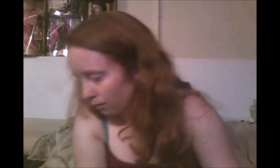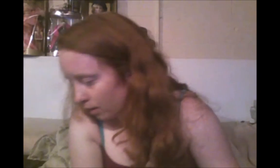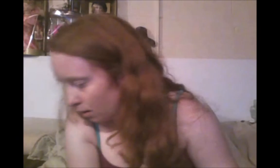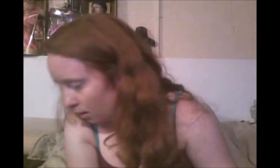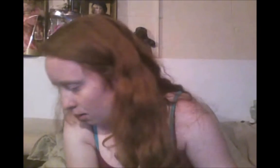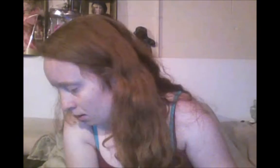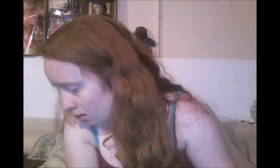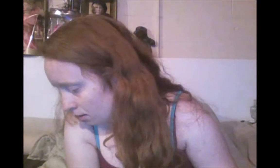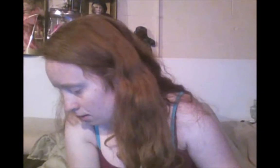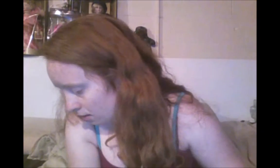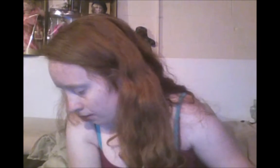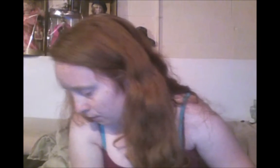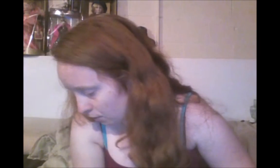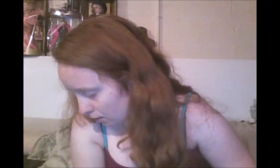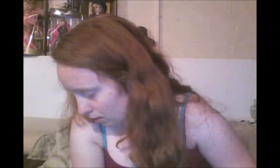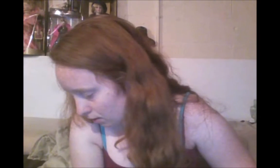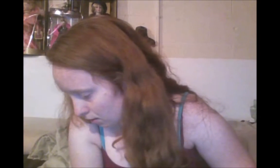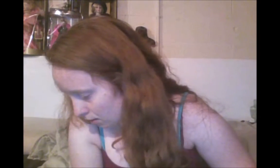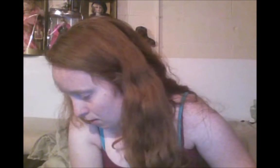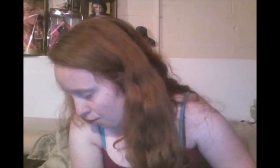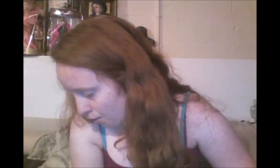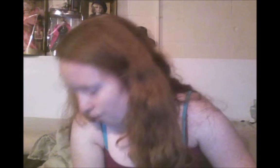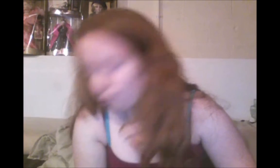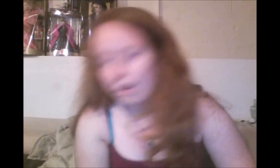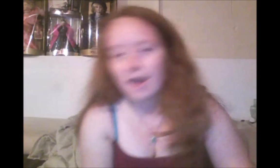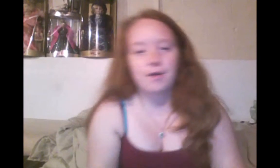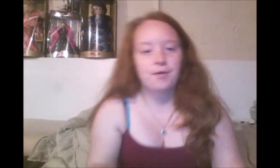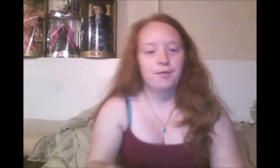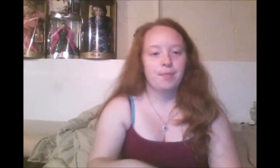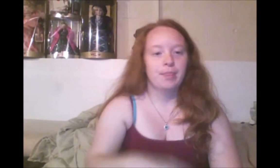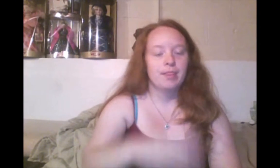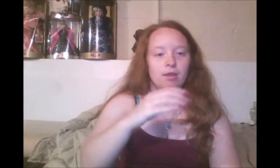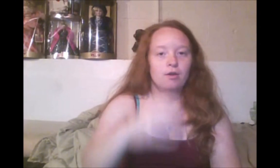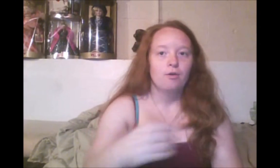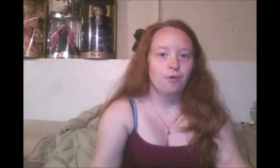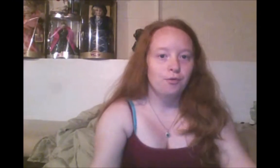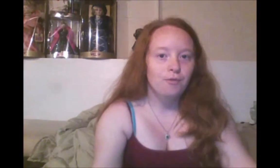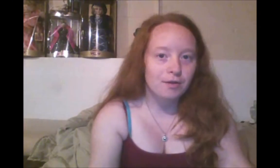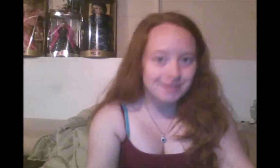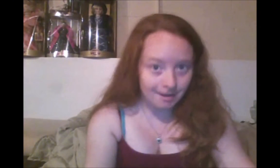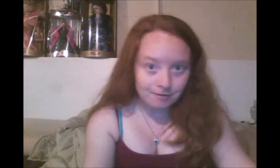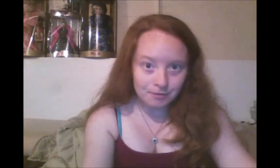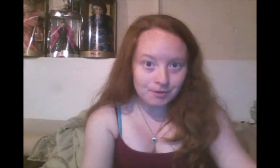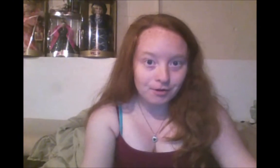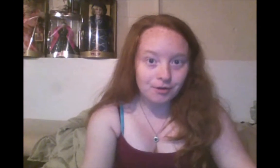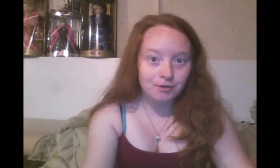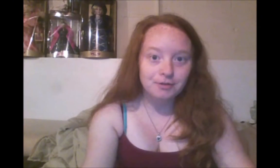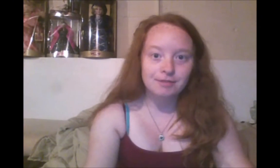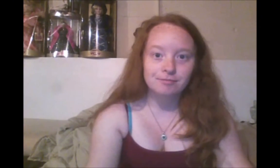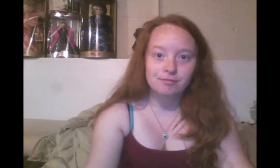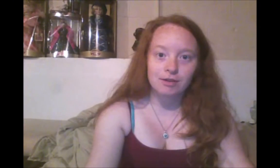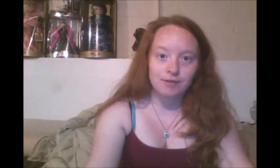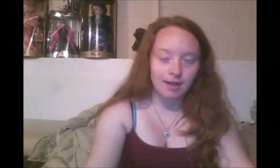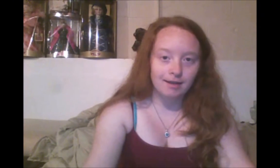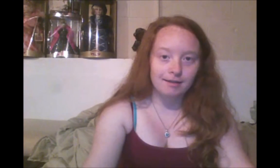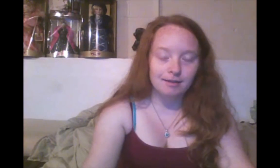Alrighty, next one. Rhino. What do rhinos have that we all know and can recognize them